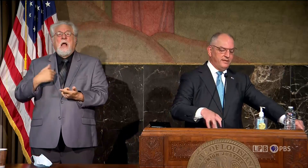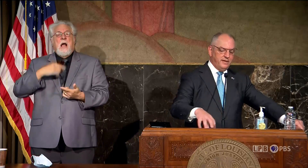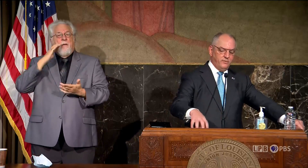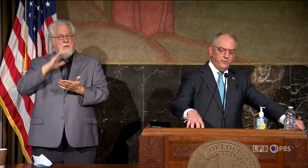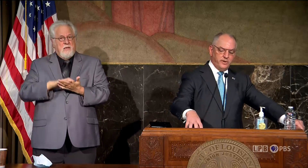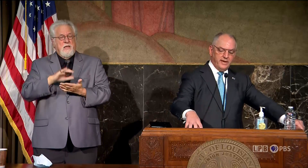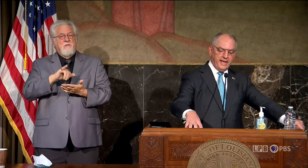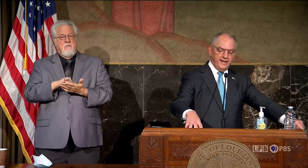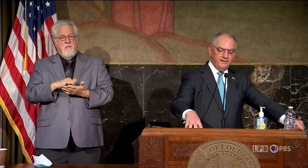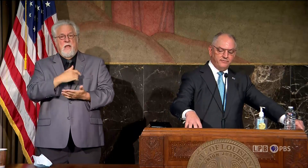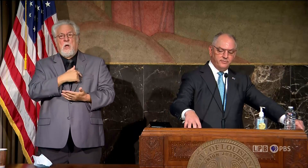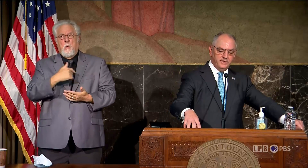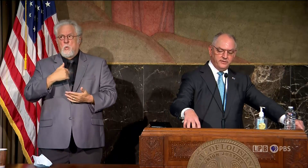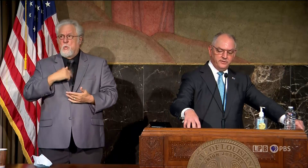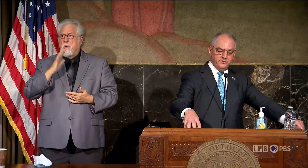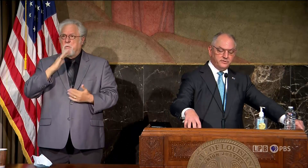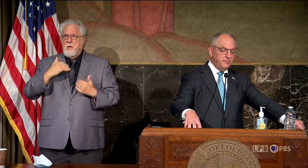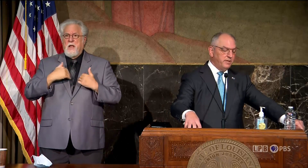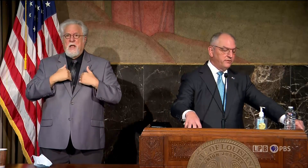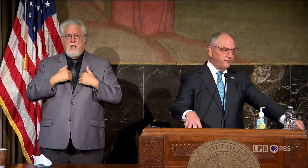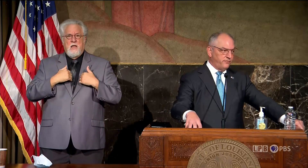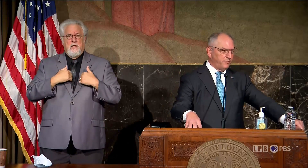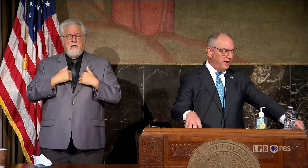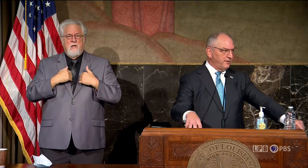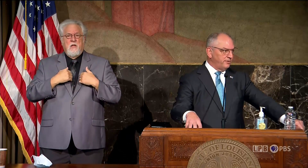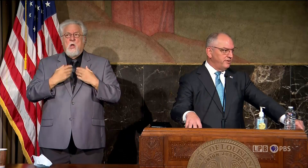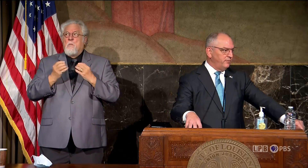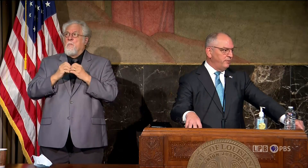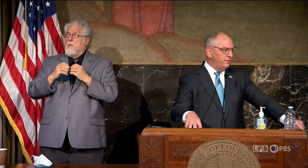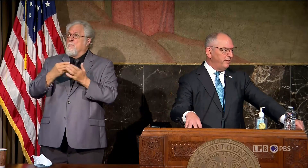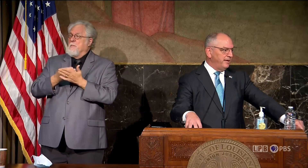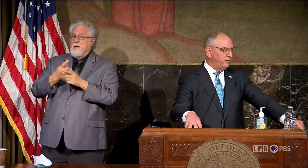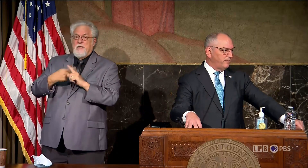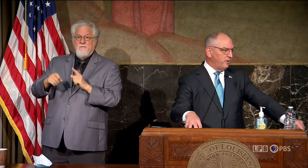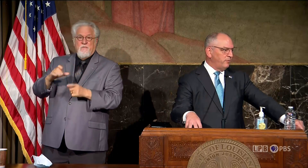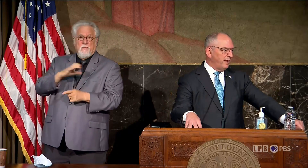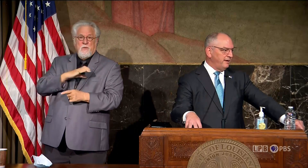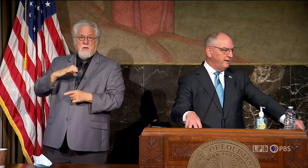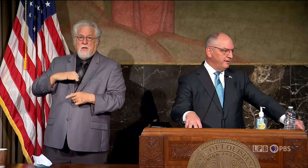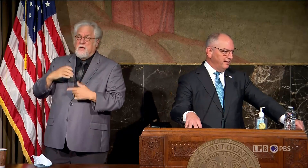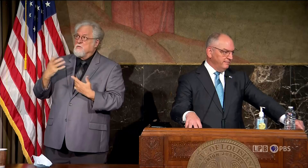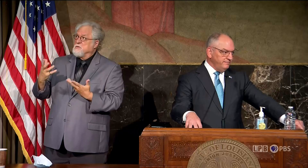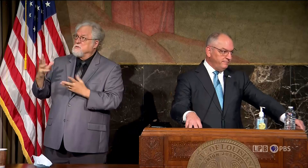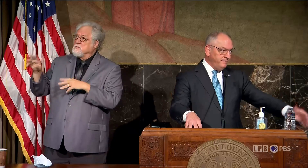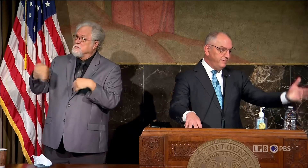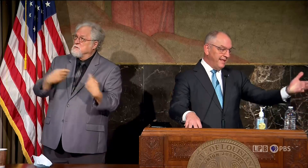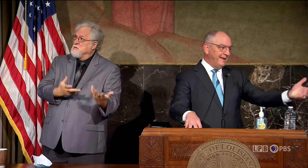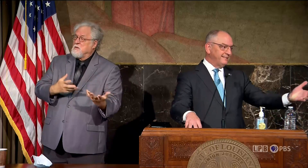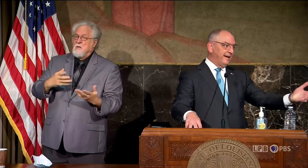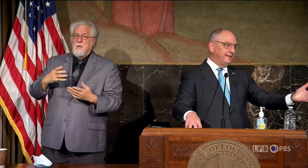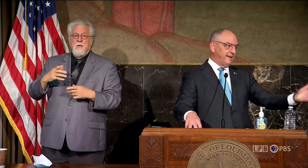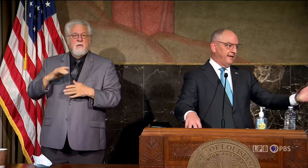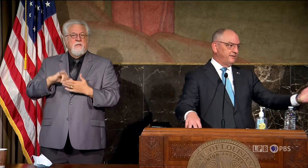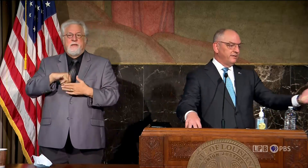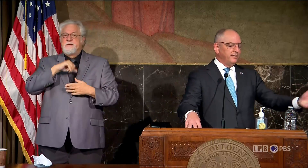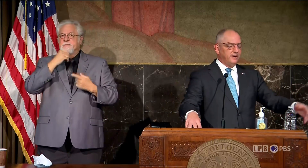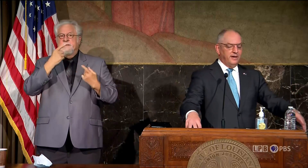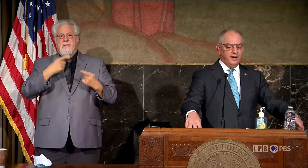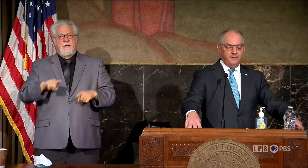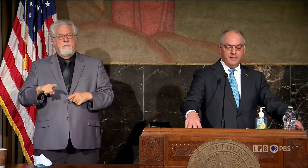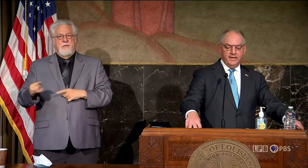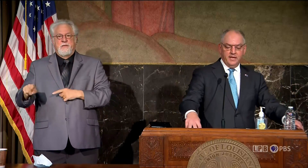believed that we were going to have some additional stimulus from Congress that we would need to appropriate. That is not the